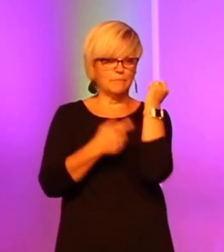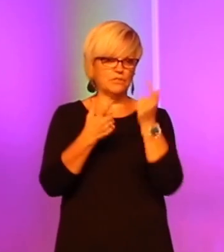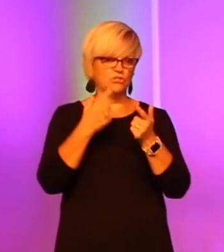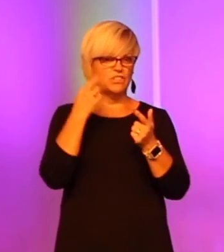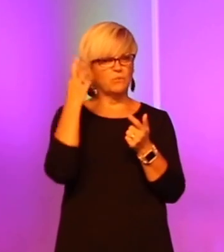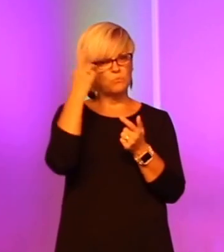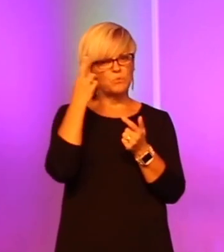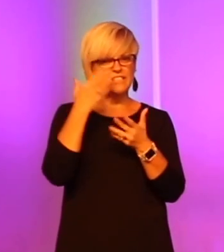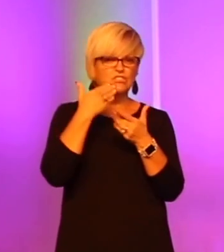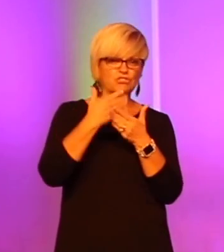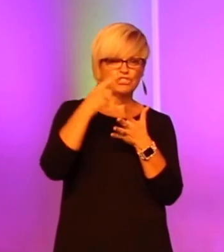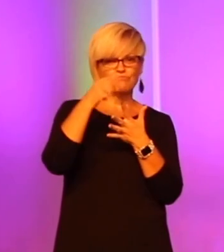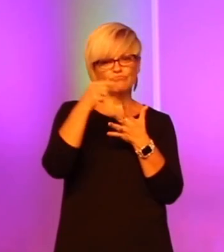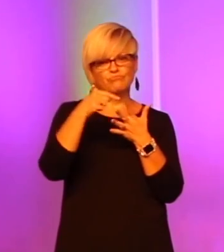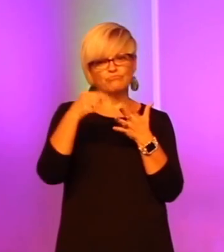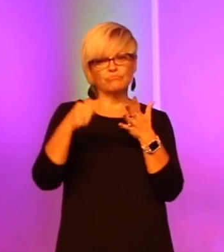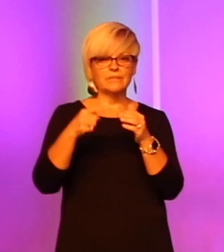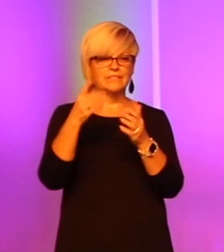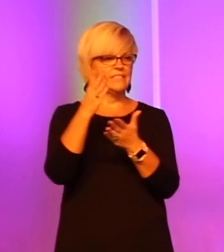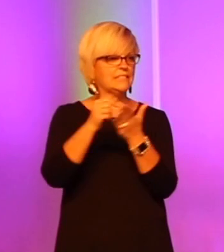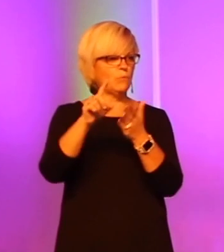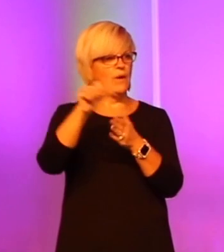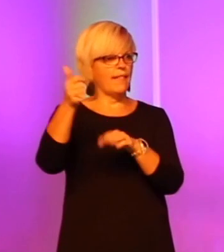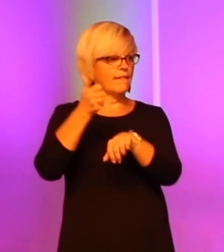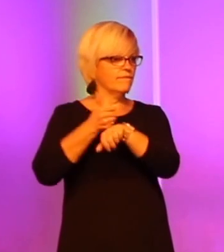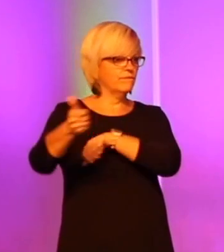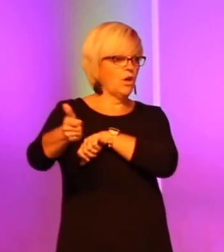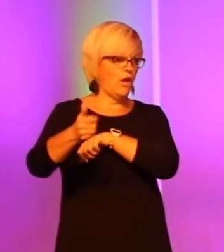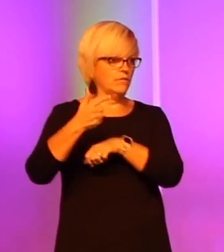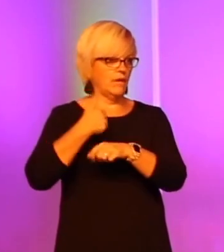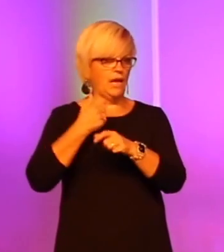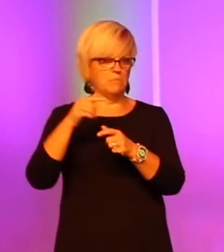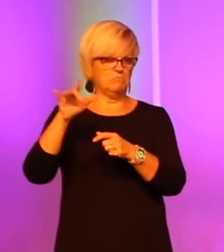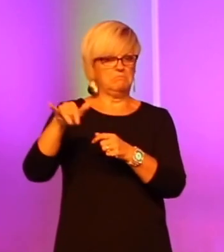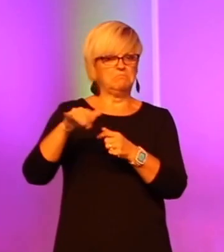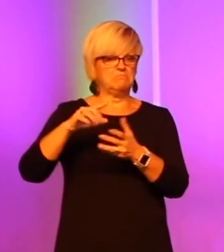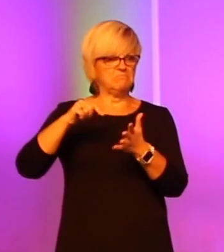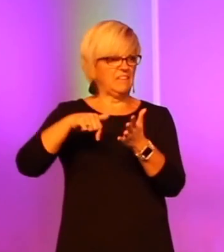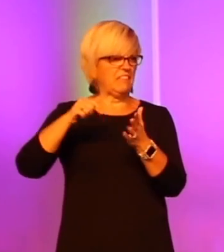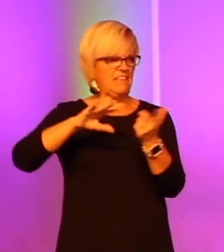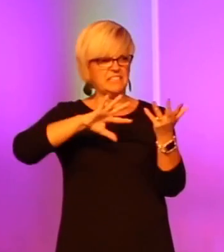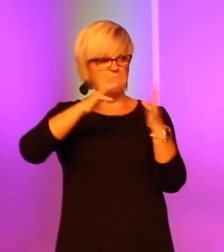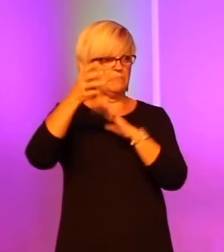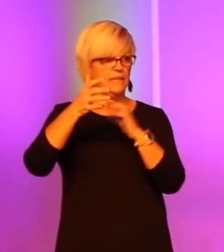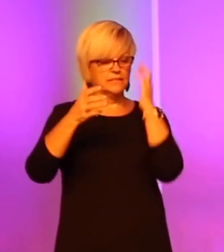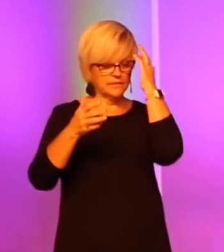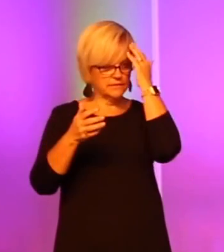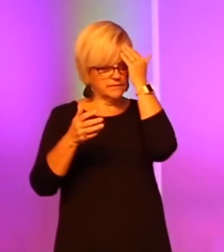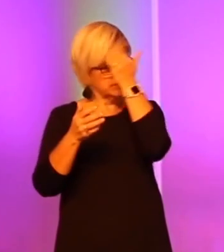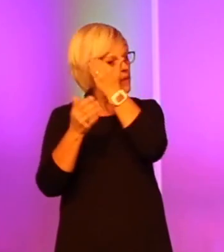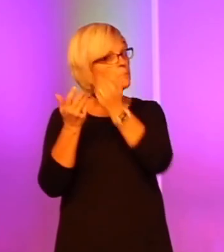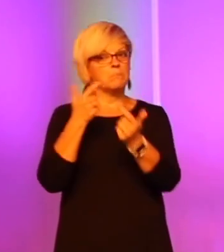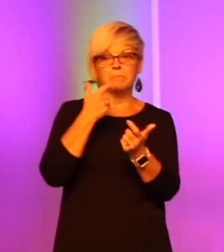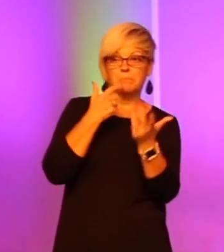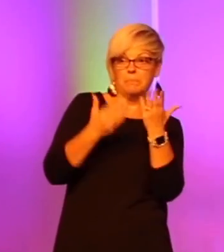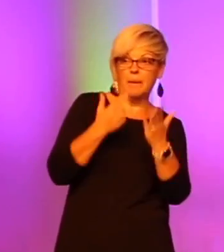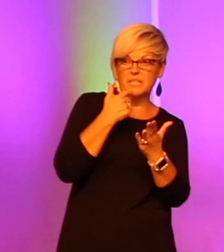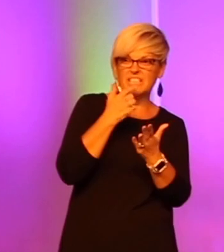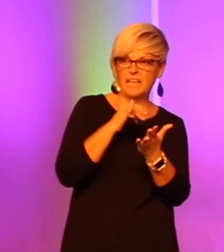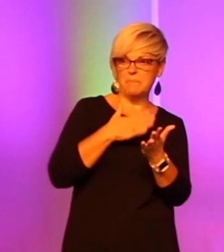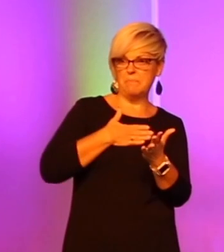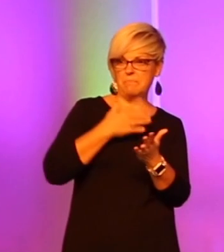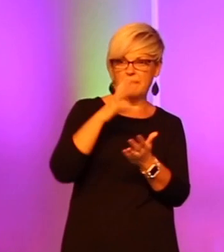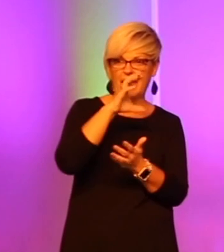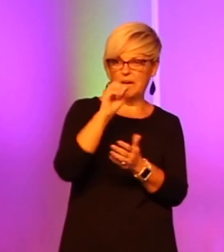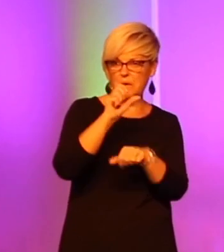I'm in this mess. Maybe like at work you would say, well, my coworker said that was okay. Well, it's not